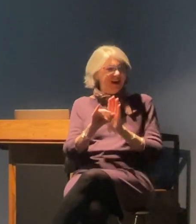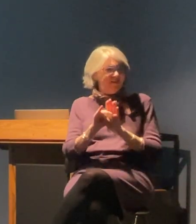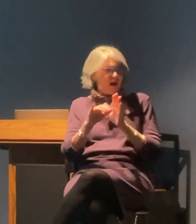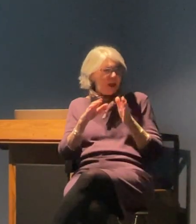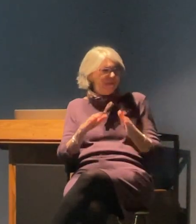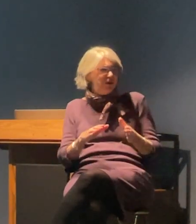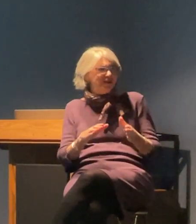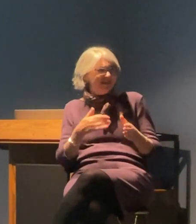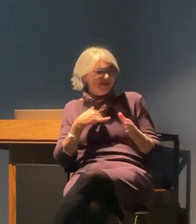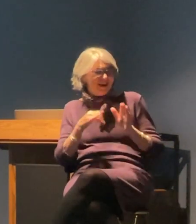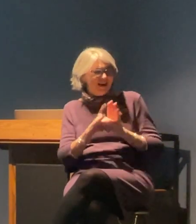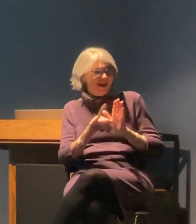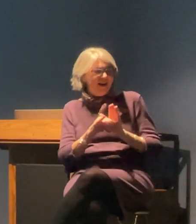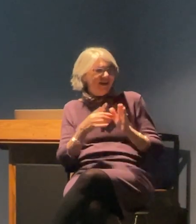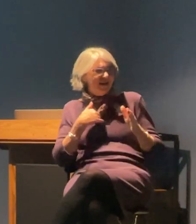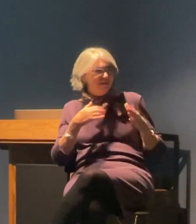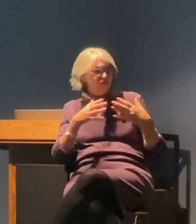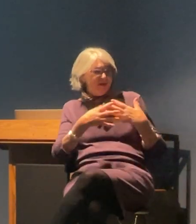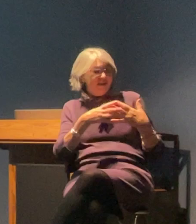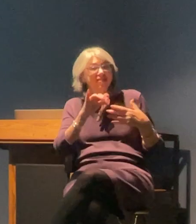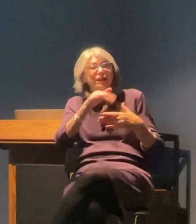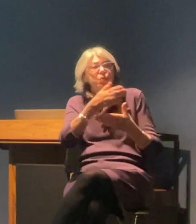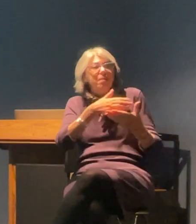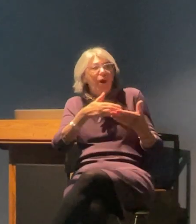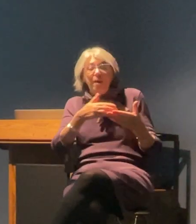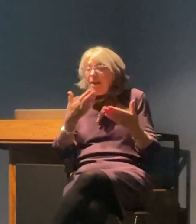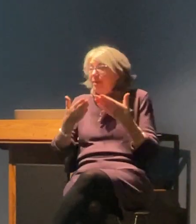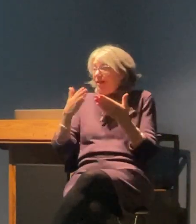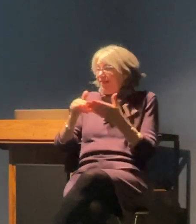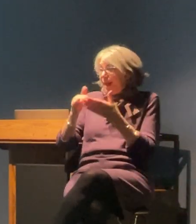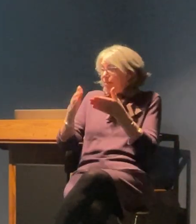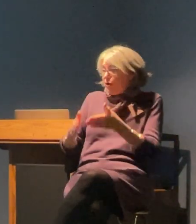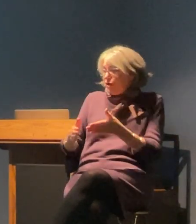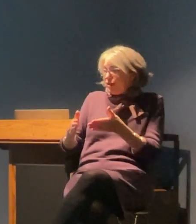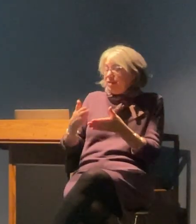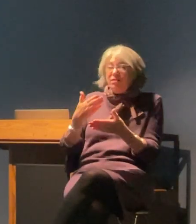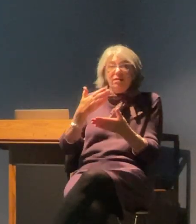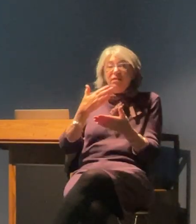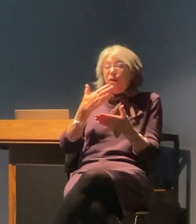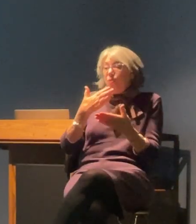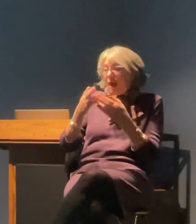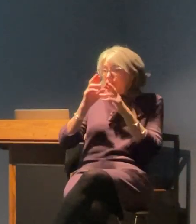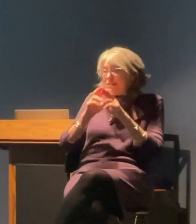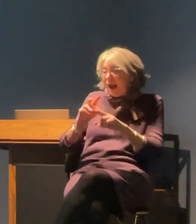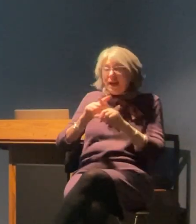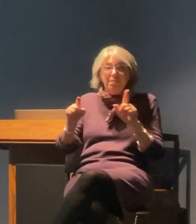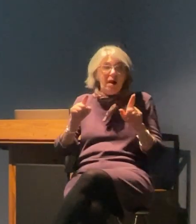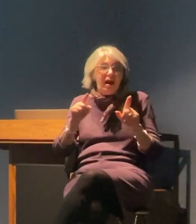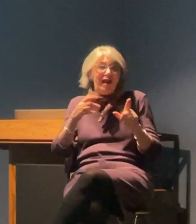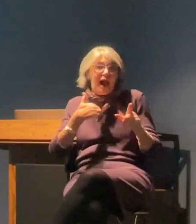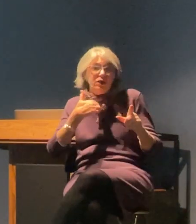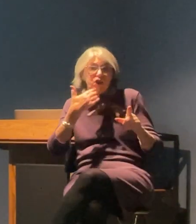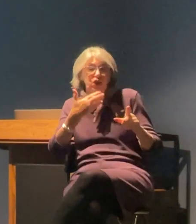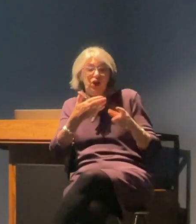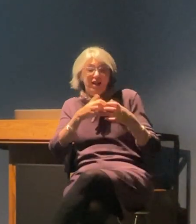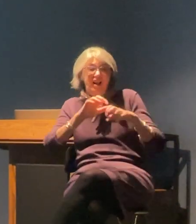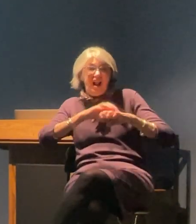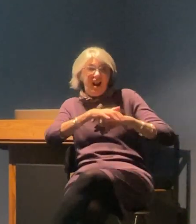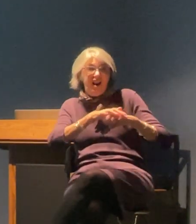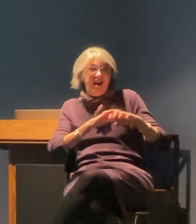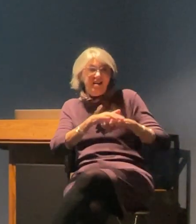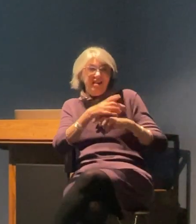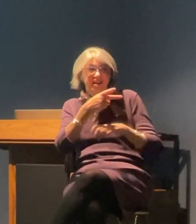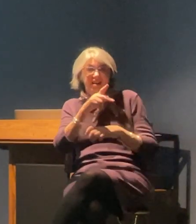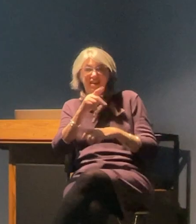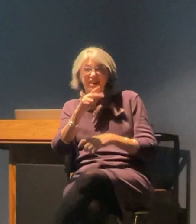is one aspect of it. Mm-hmm. So he might be somebody that's well respected because he has a nice knuckle game, right? Fashion ain't gonna take nothing away from him,